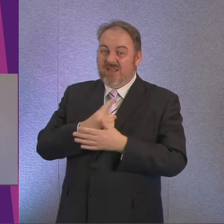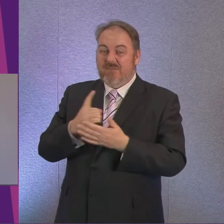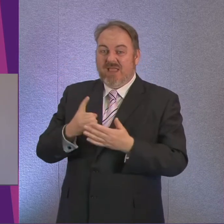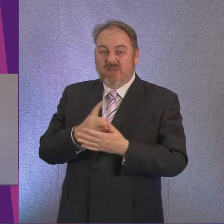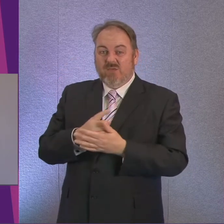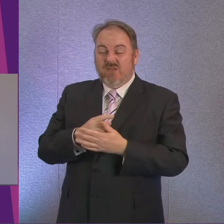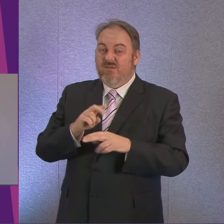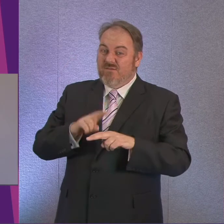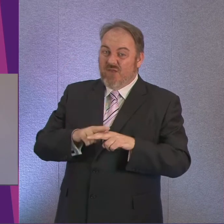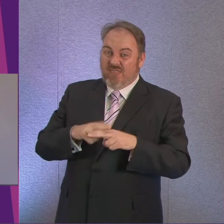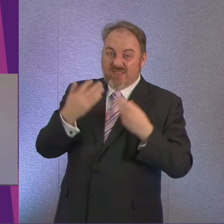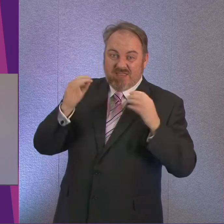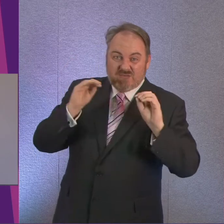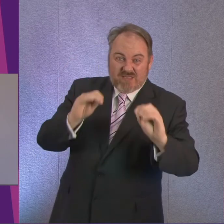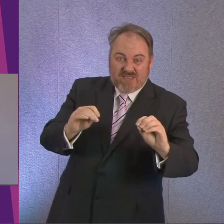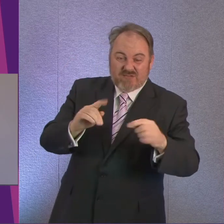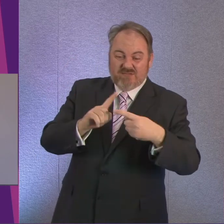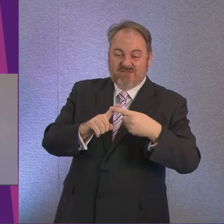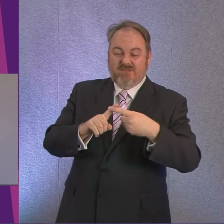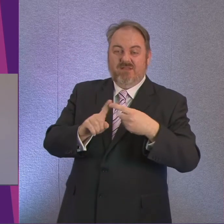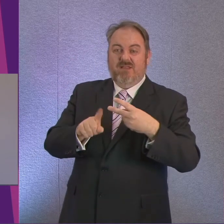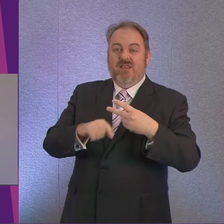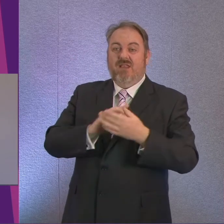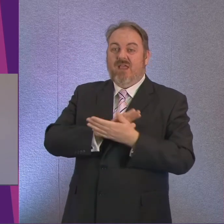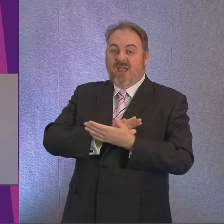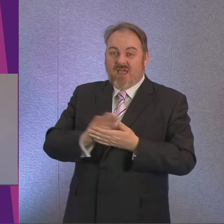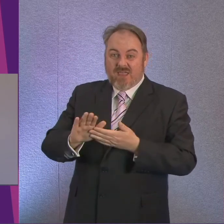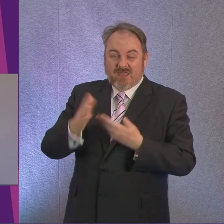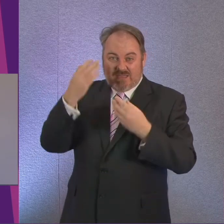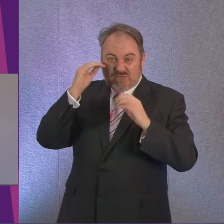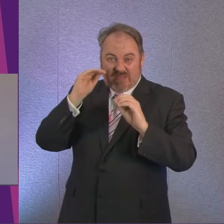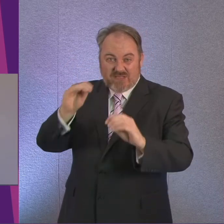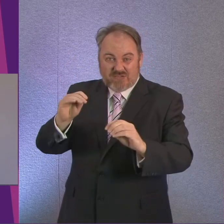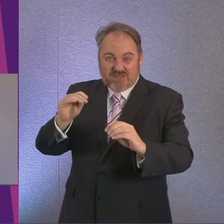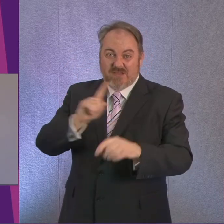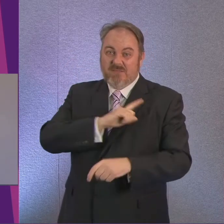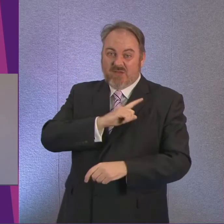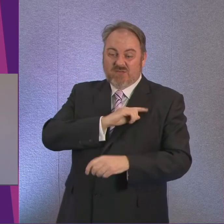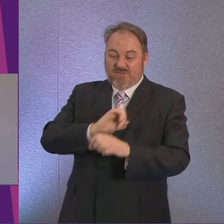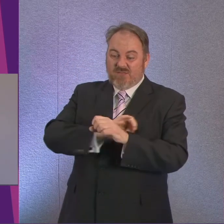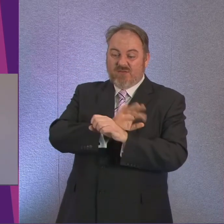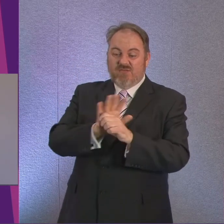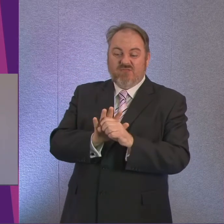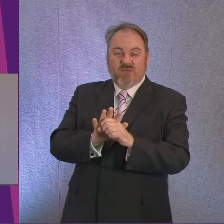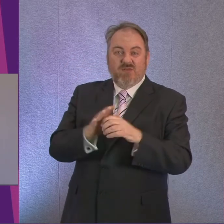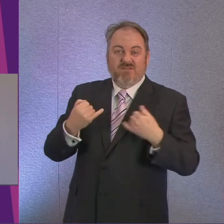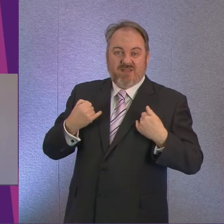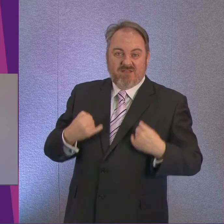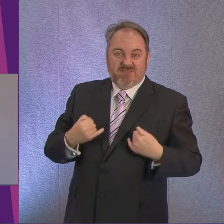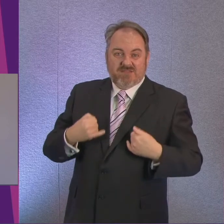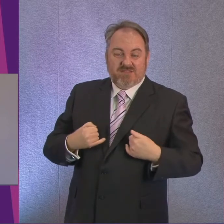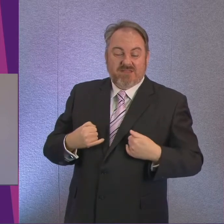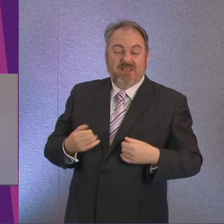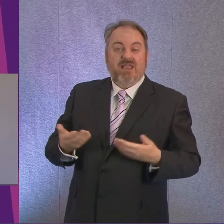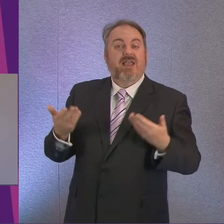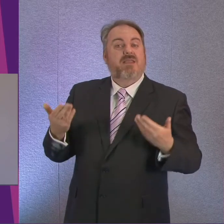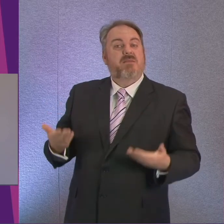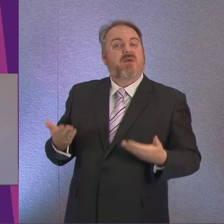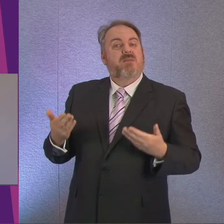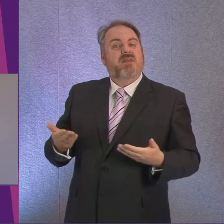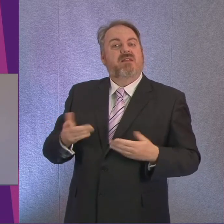education in Scotland as a result of COVID-19. I've established a high-level response group